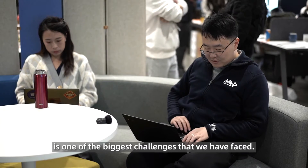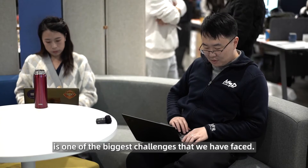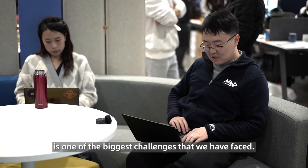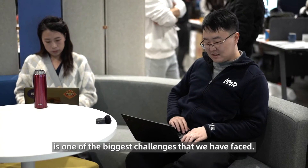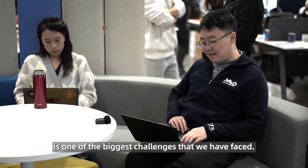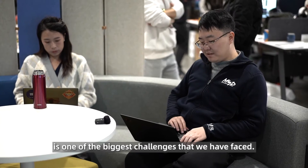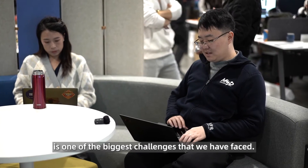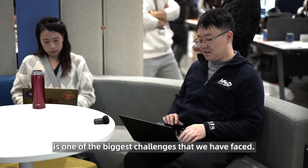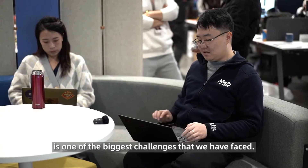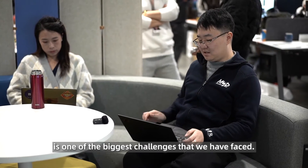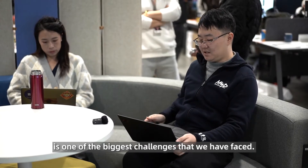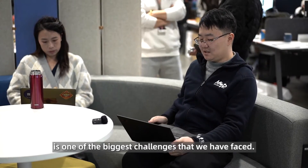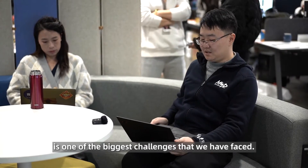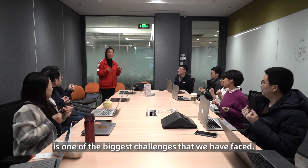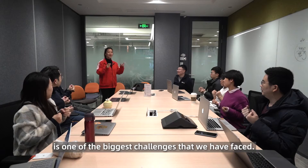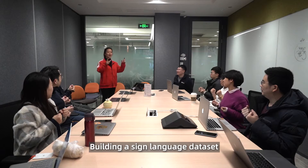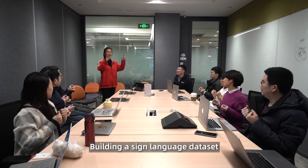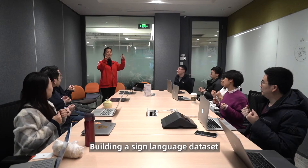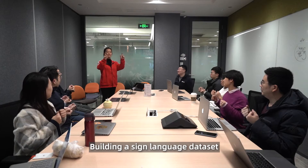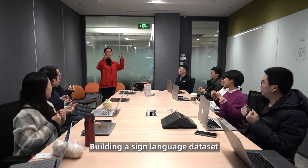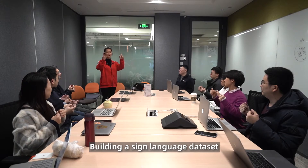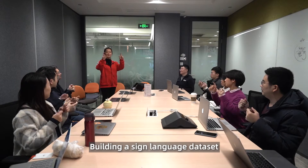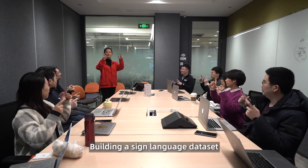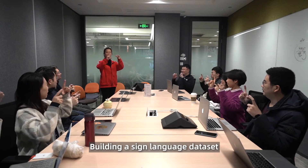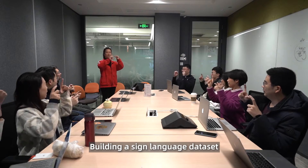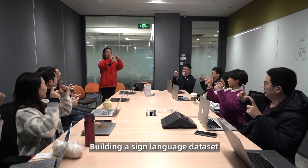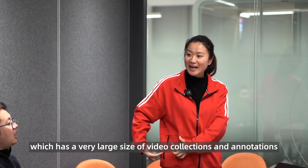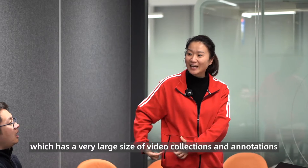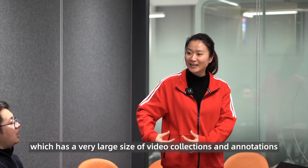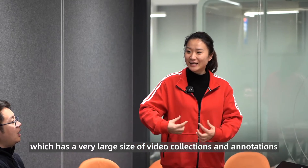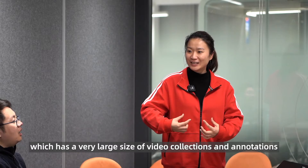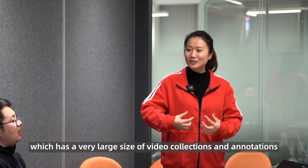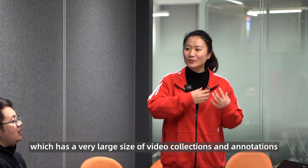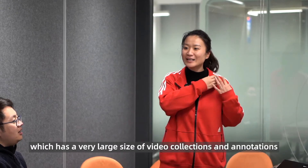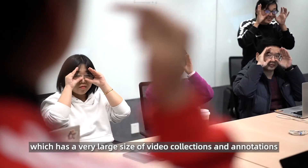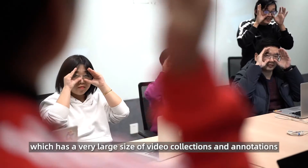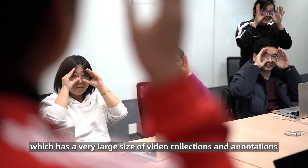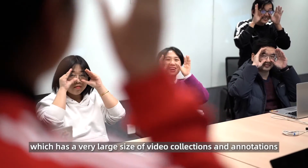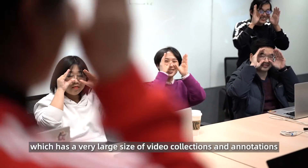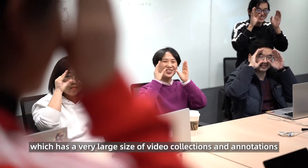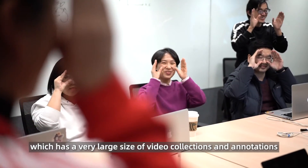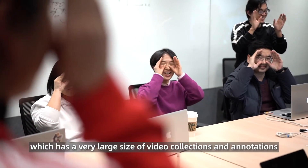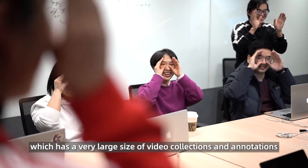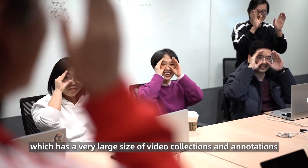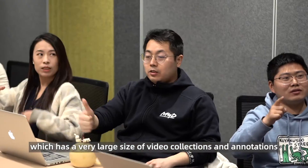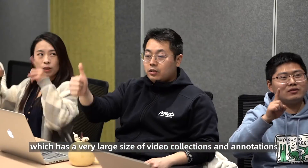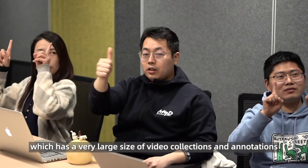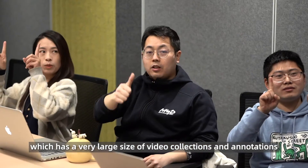the biggest challenges that we have faced. Building sign language dataset, which have very large size with video collections